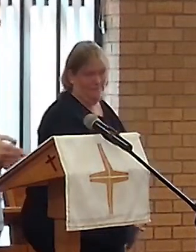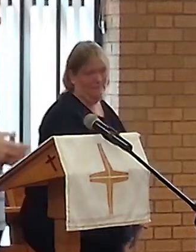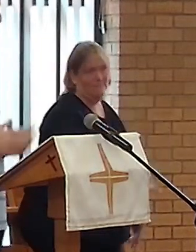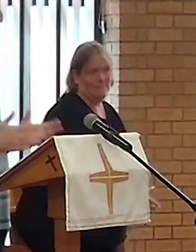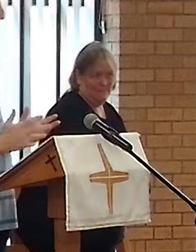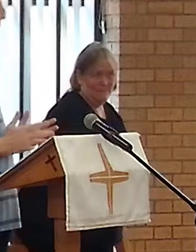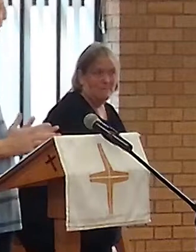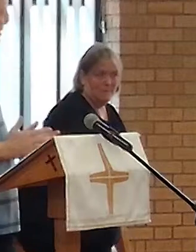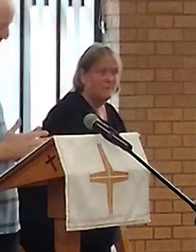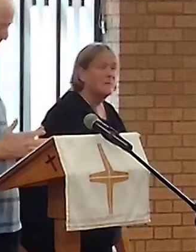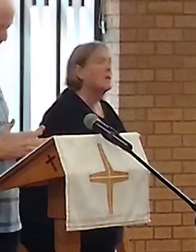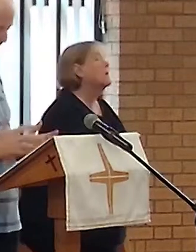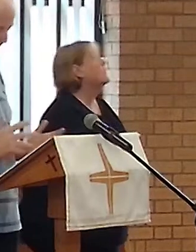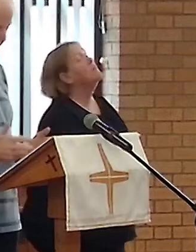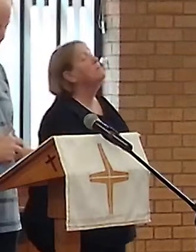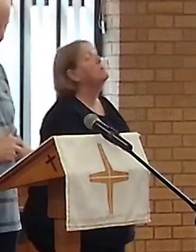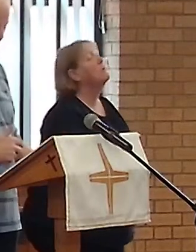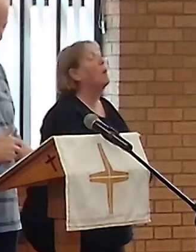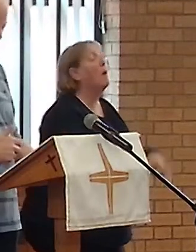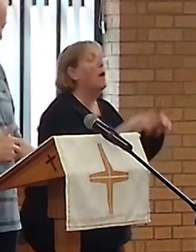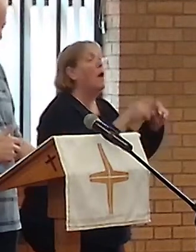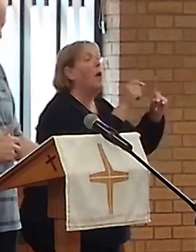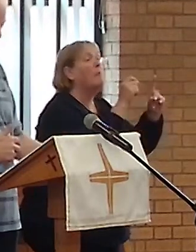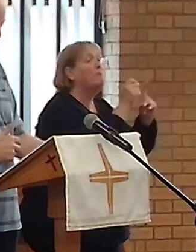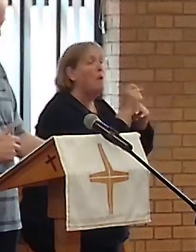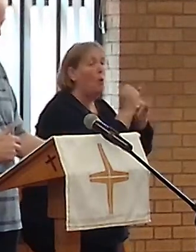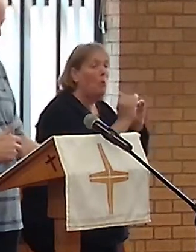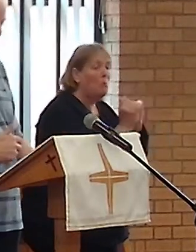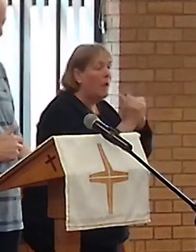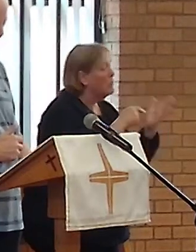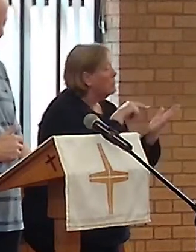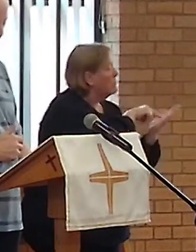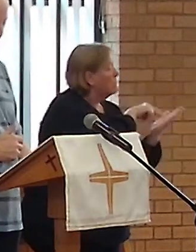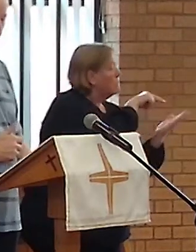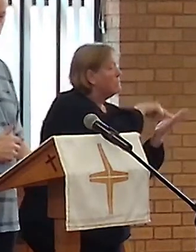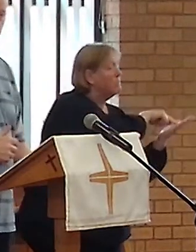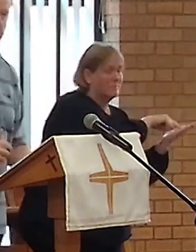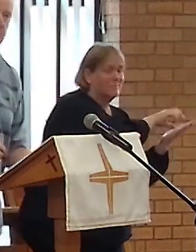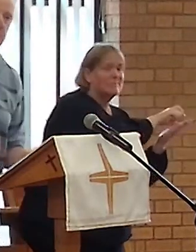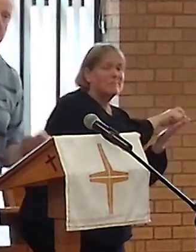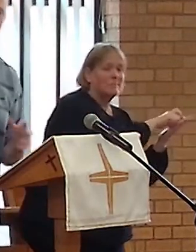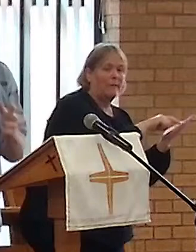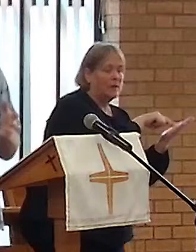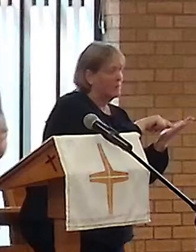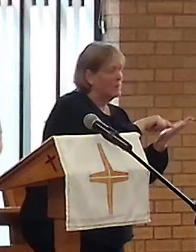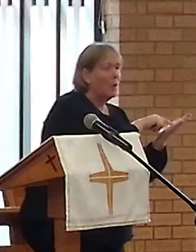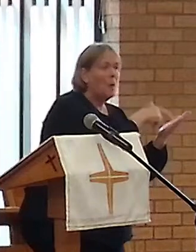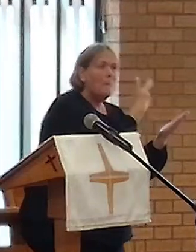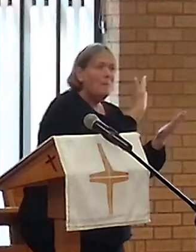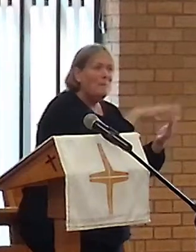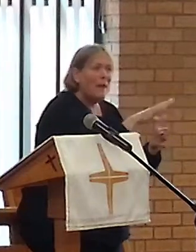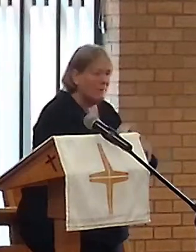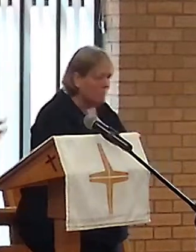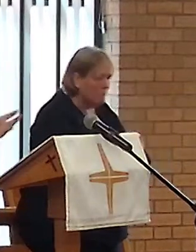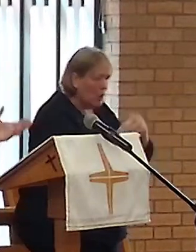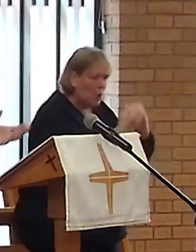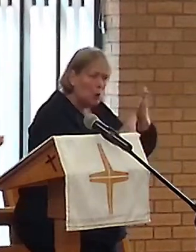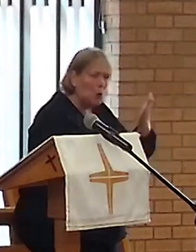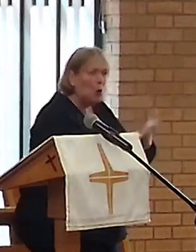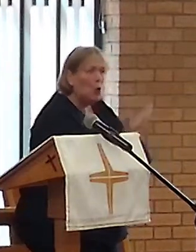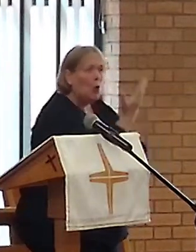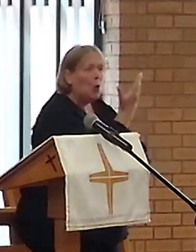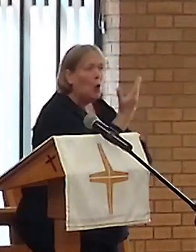This is what Paul is similar to what Paul is saying here in Ephesians 4. You've been made new, clothed